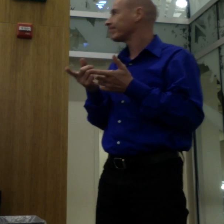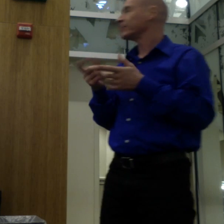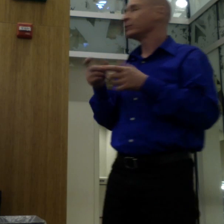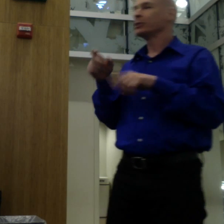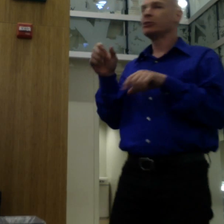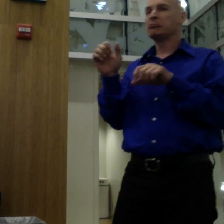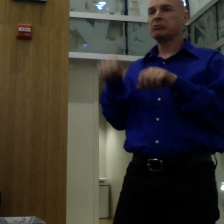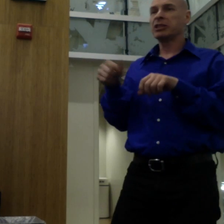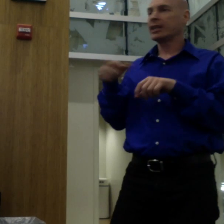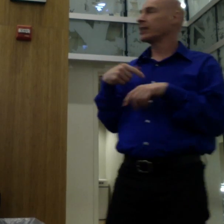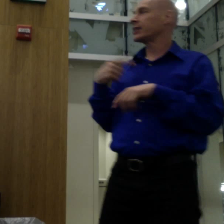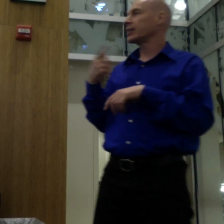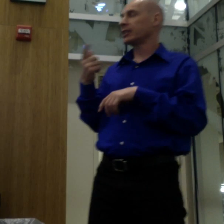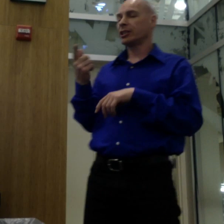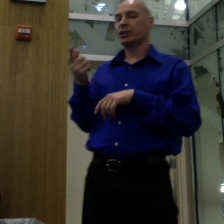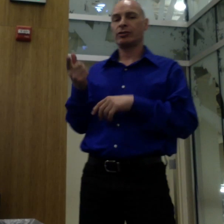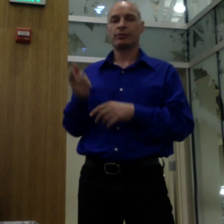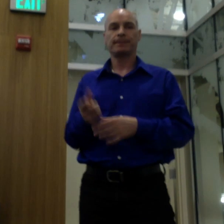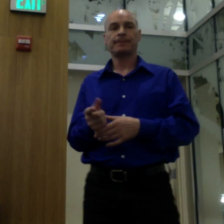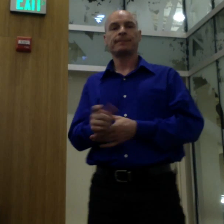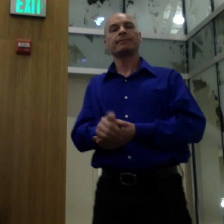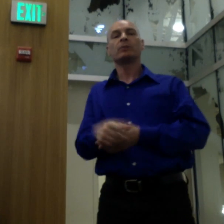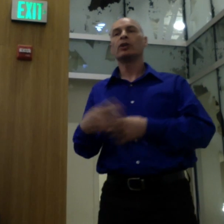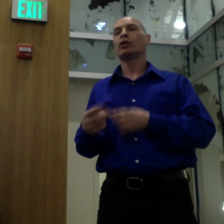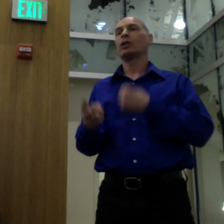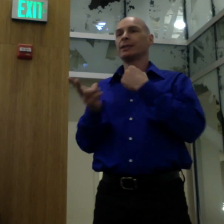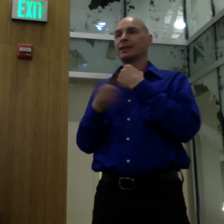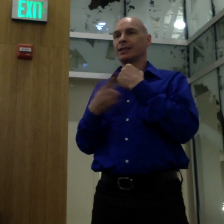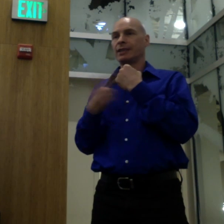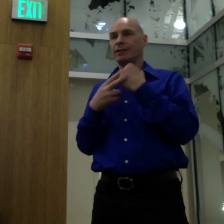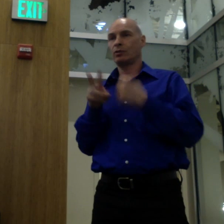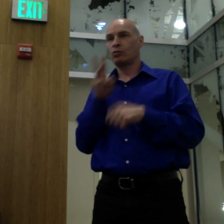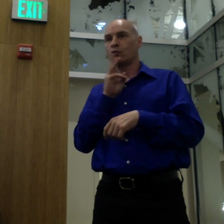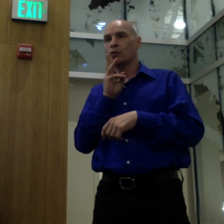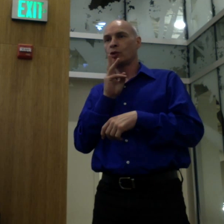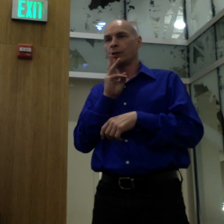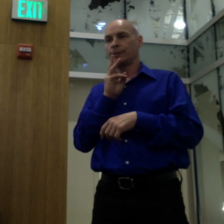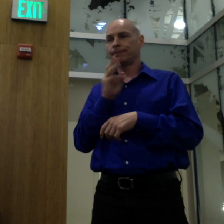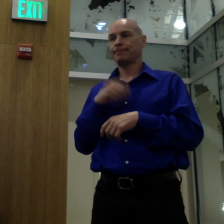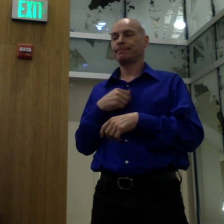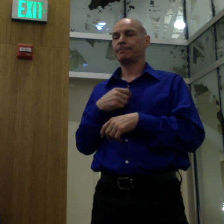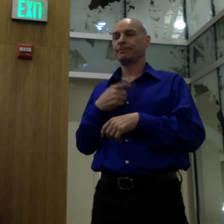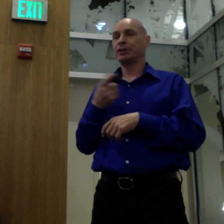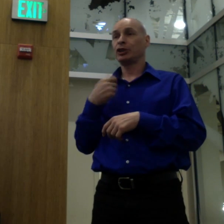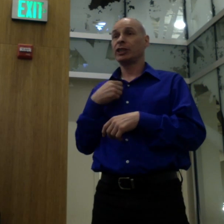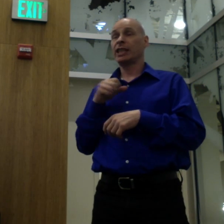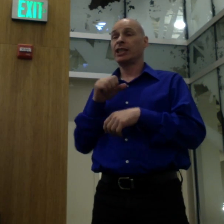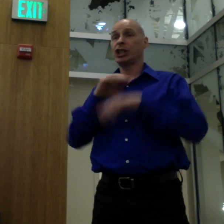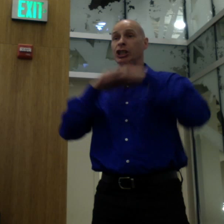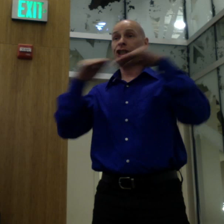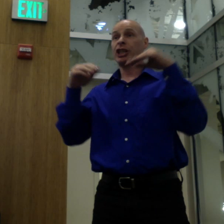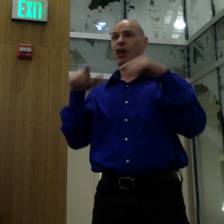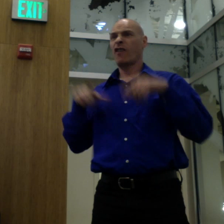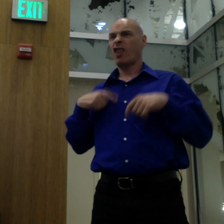can, when you are storing water, does water have a shelf life?